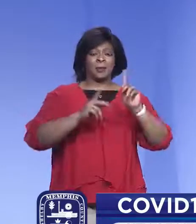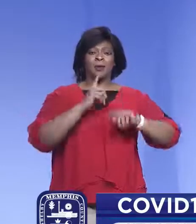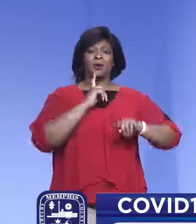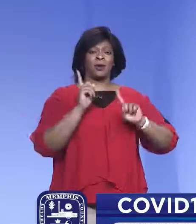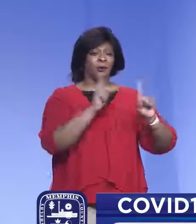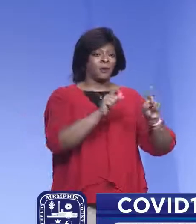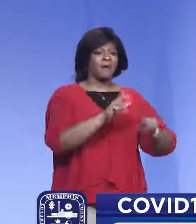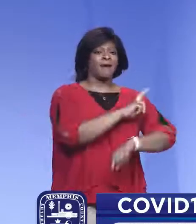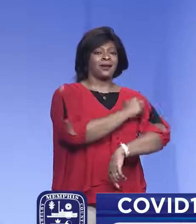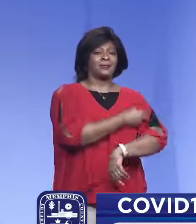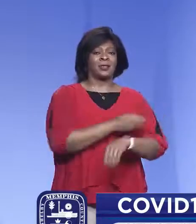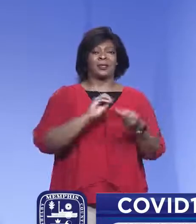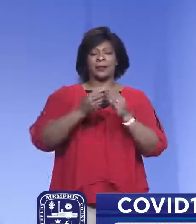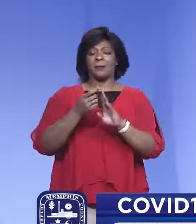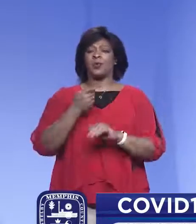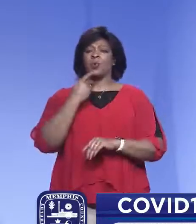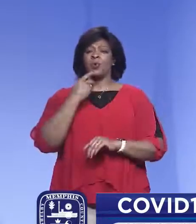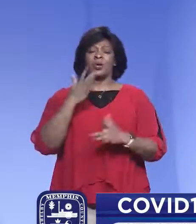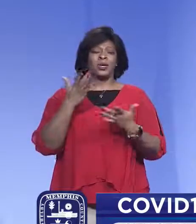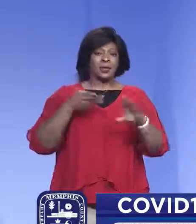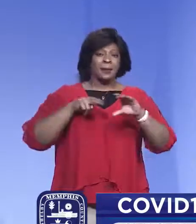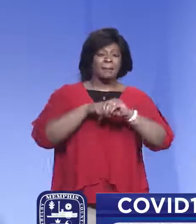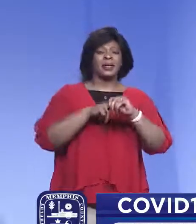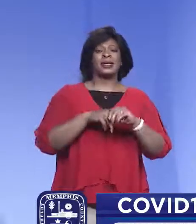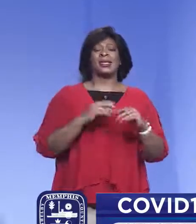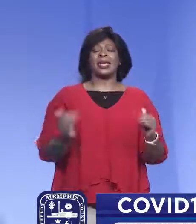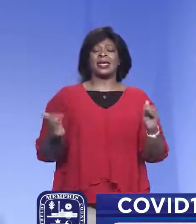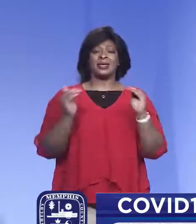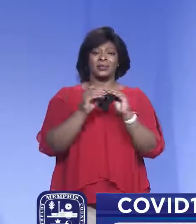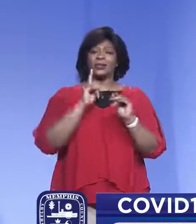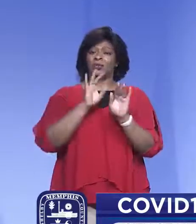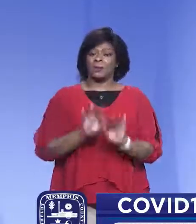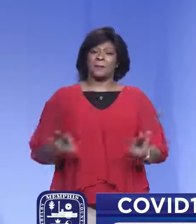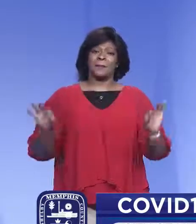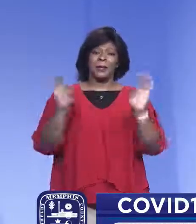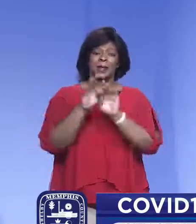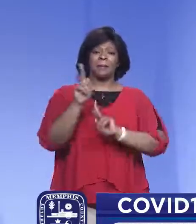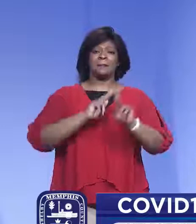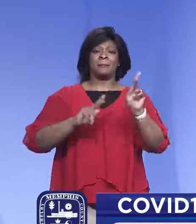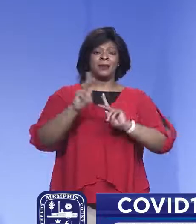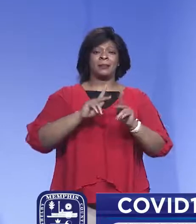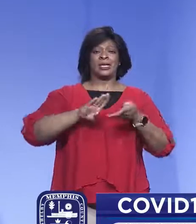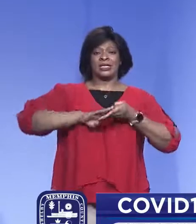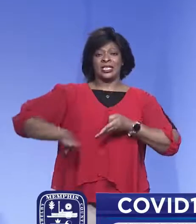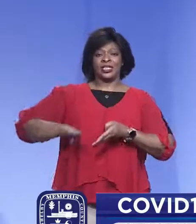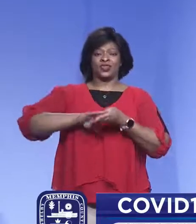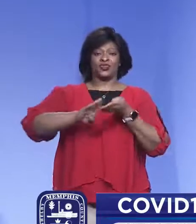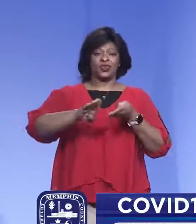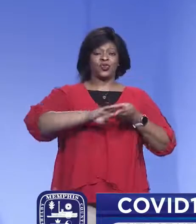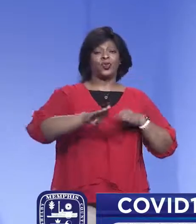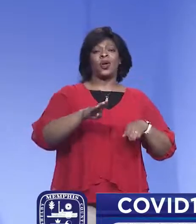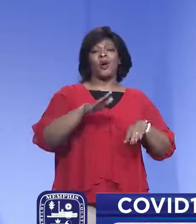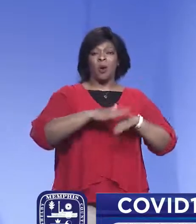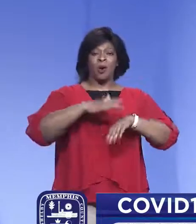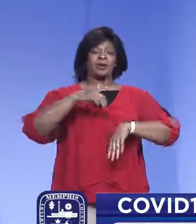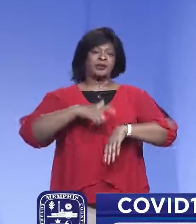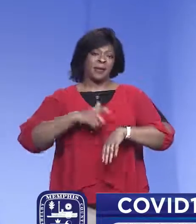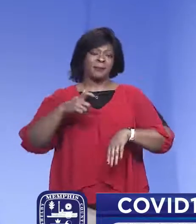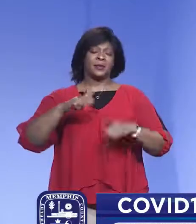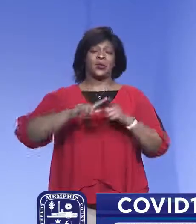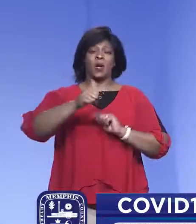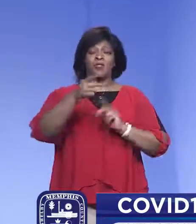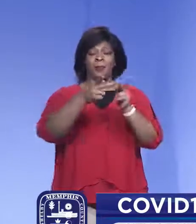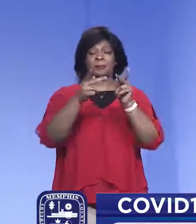coming to the hospital, the number of people that are being admitted, and equally as important, getting people discharged in a timely fashion to